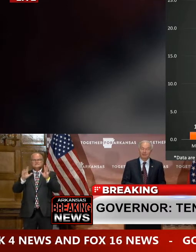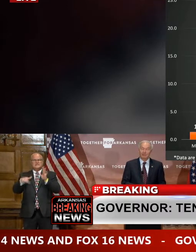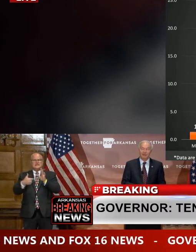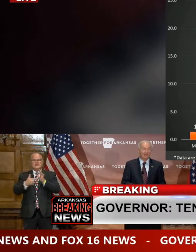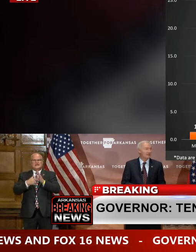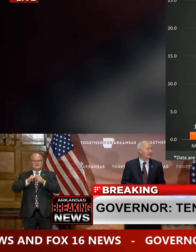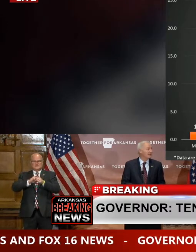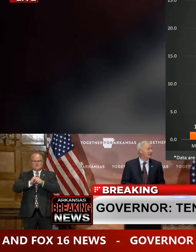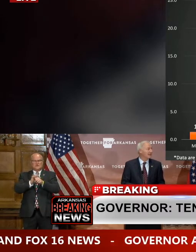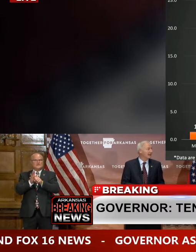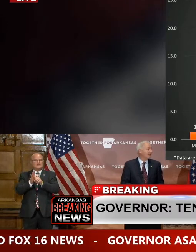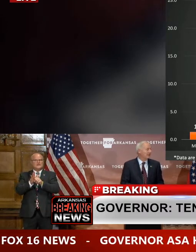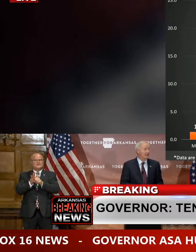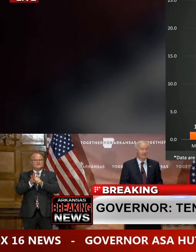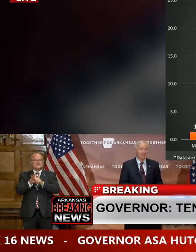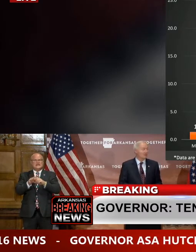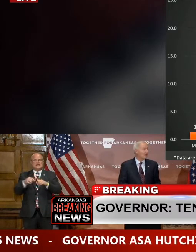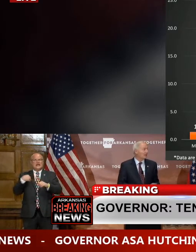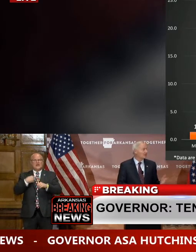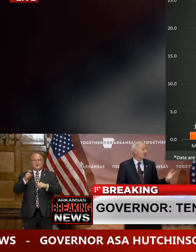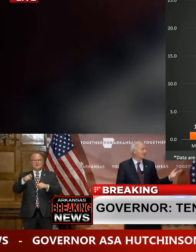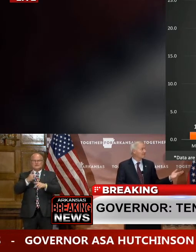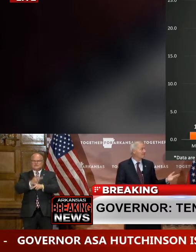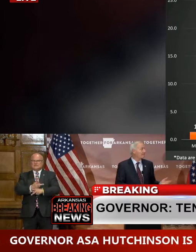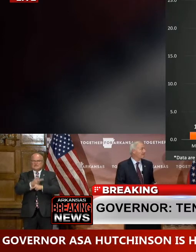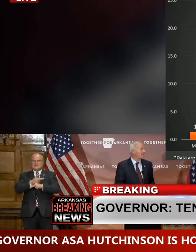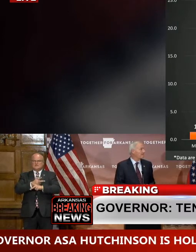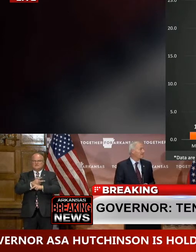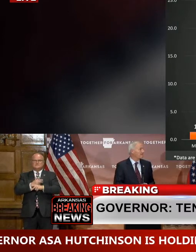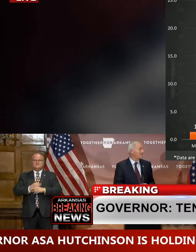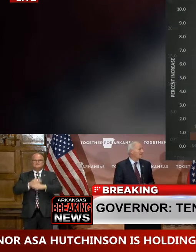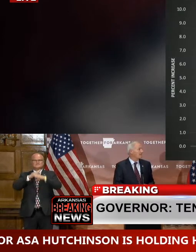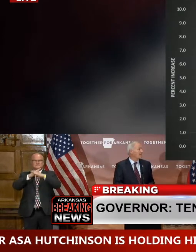the coronavirus and how we need to take precautions.